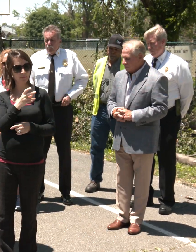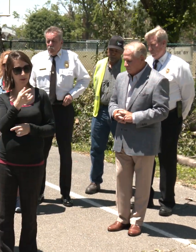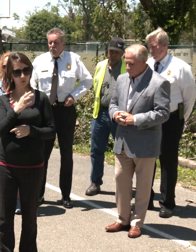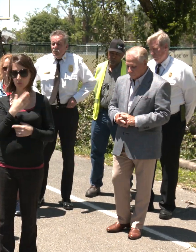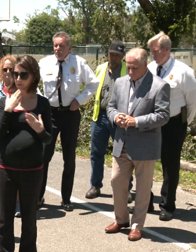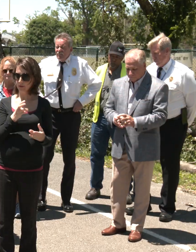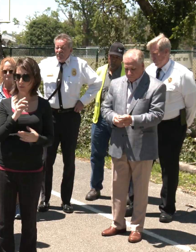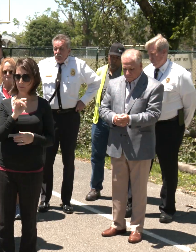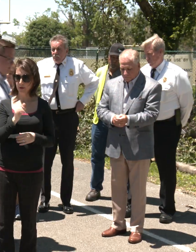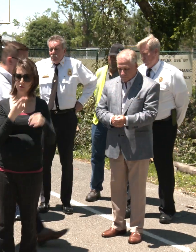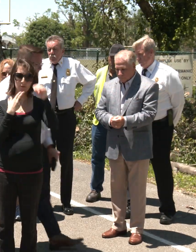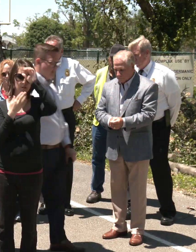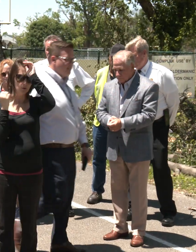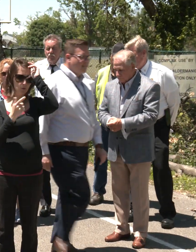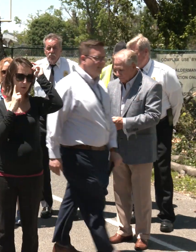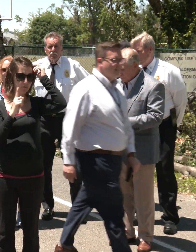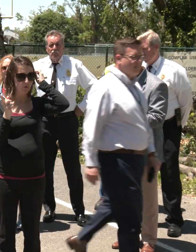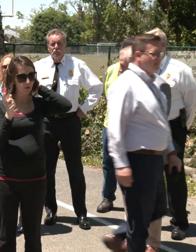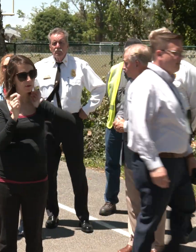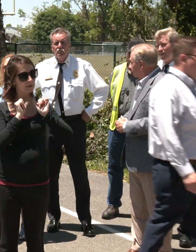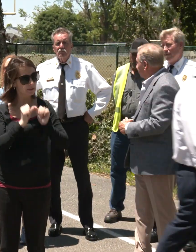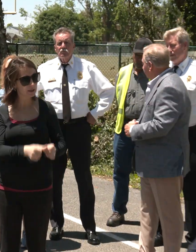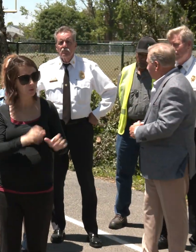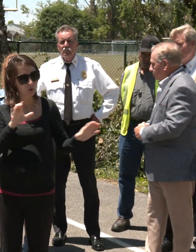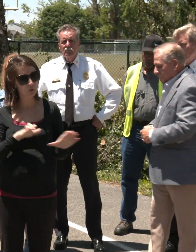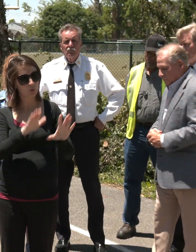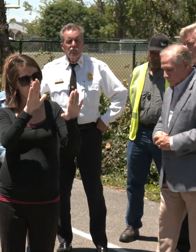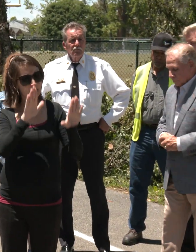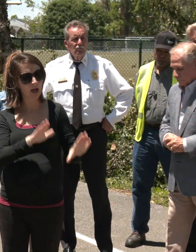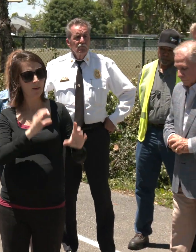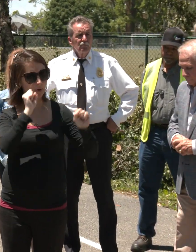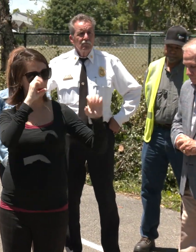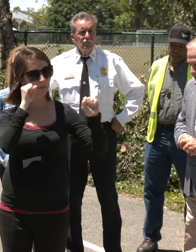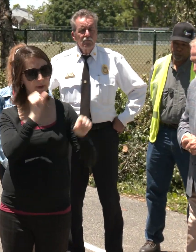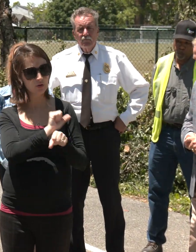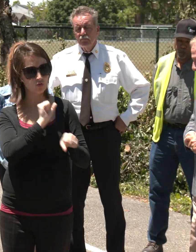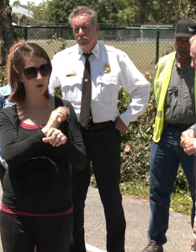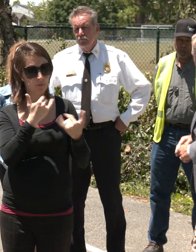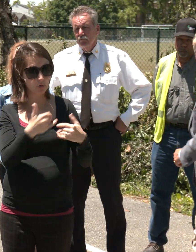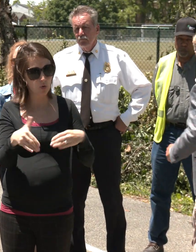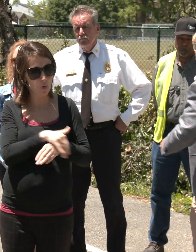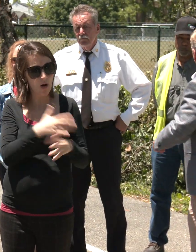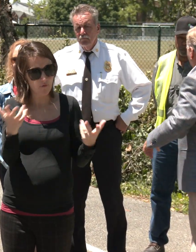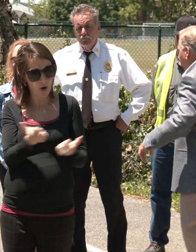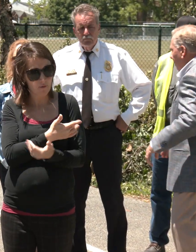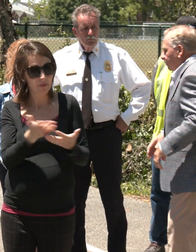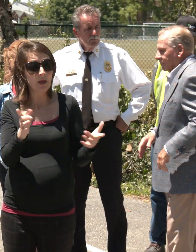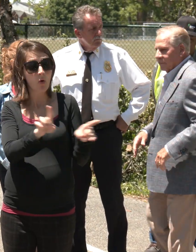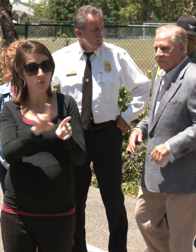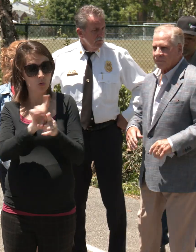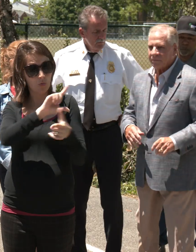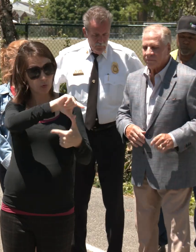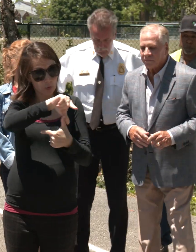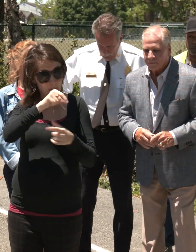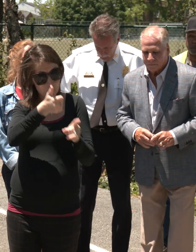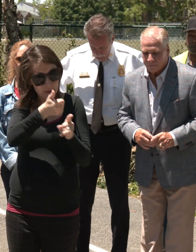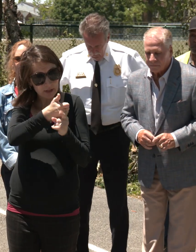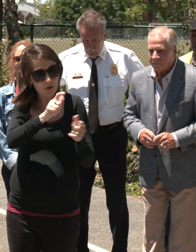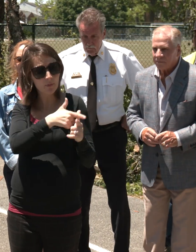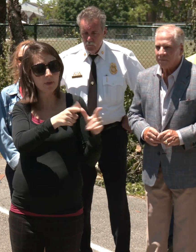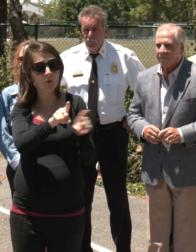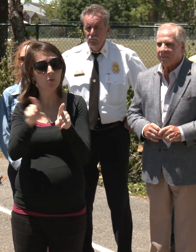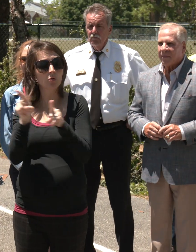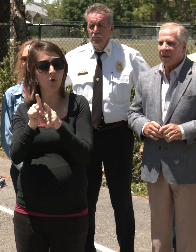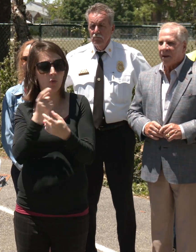Mitch. Thank you all for continuing to do a phenomenal job covering not only the tornado, but the relief